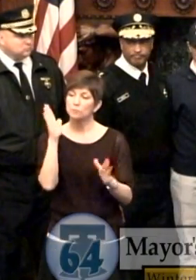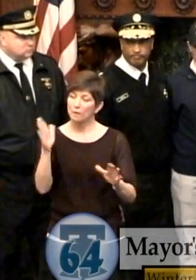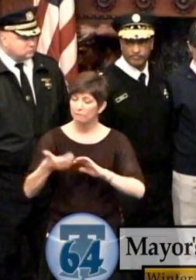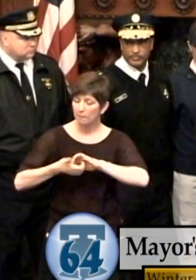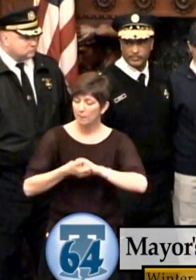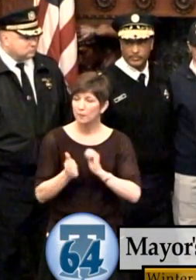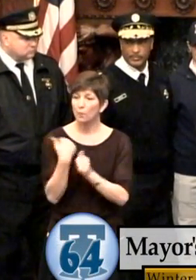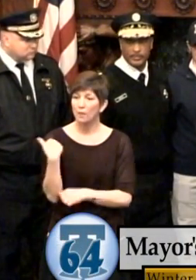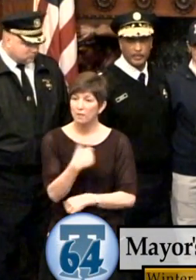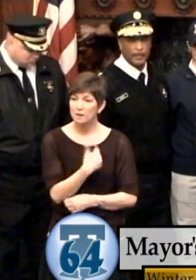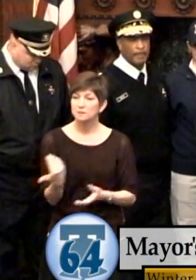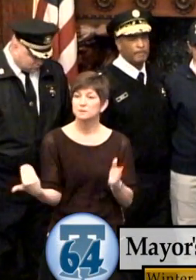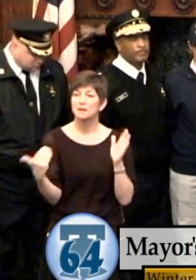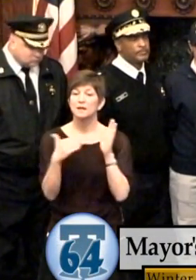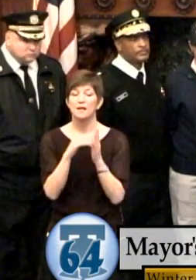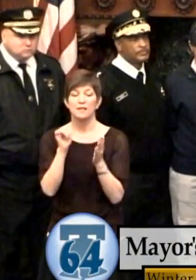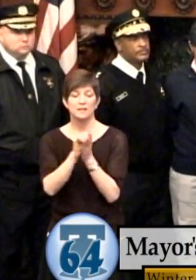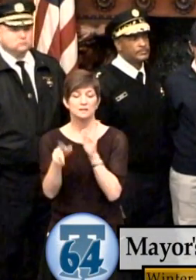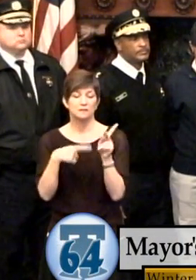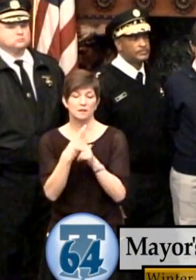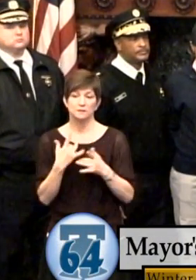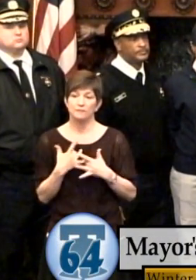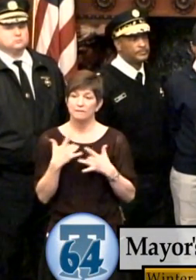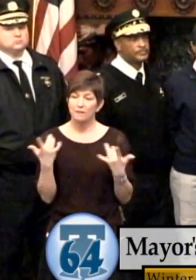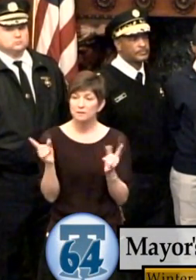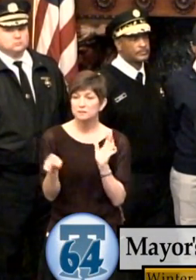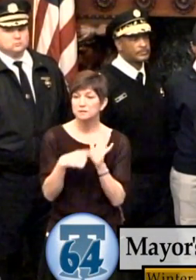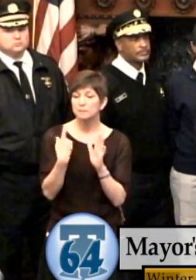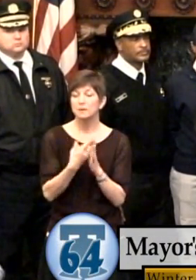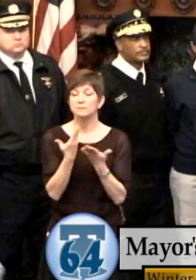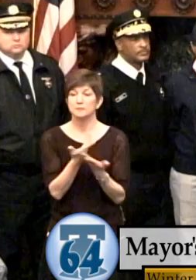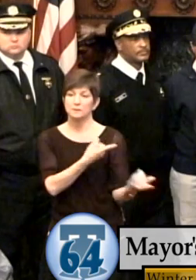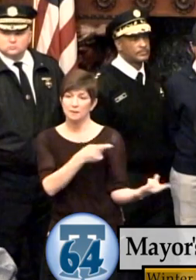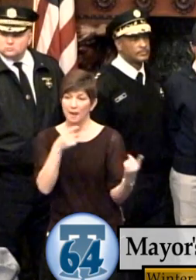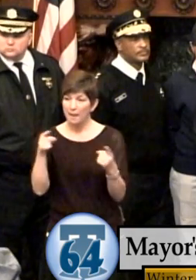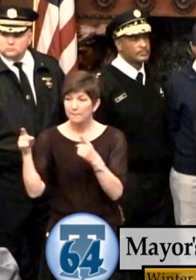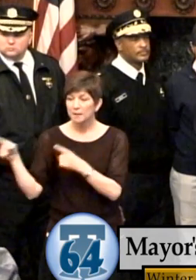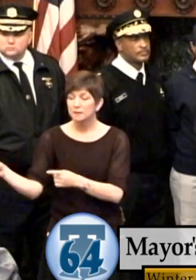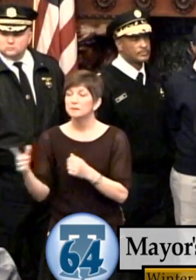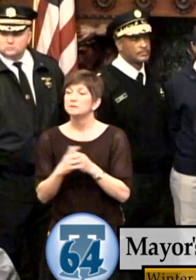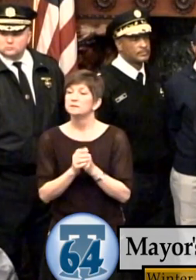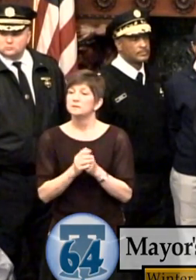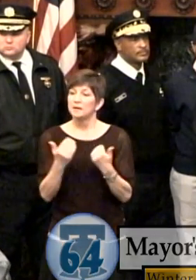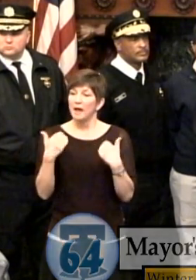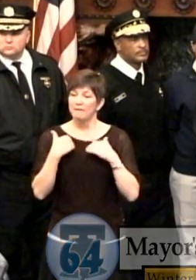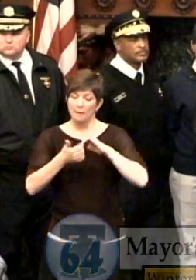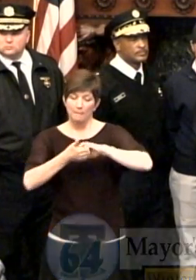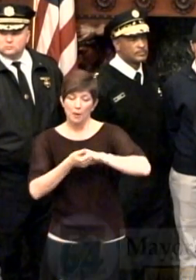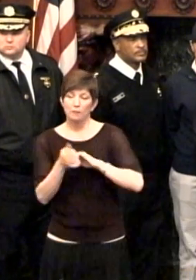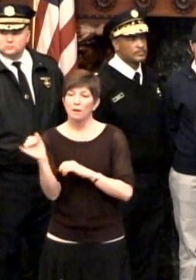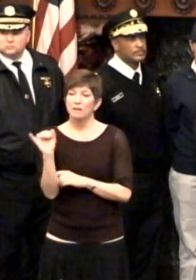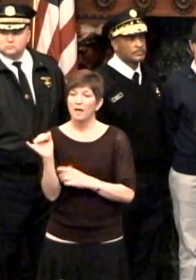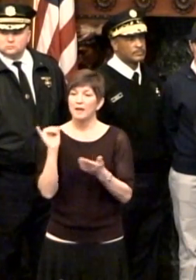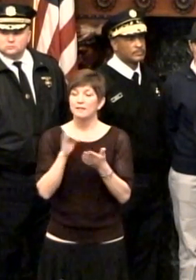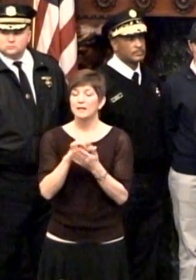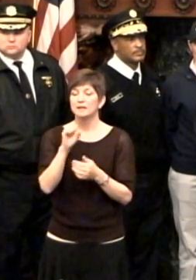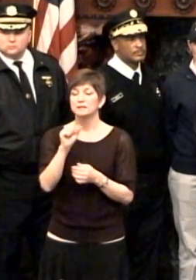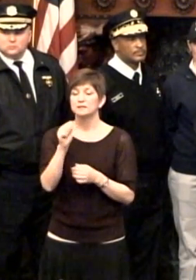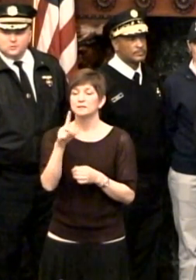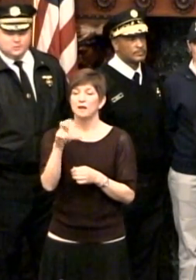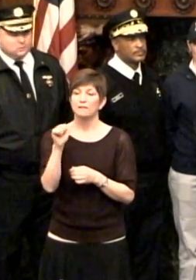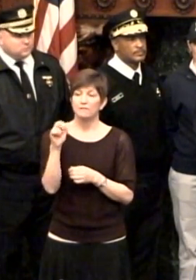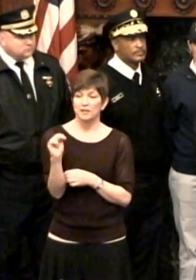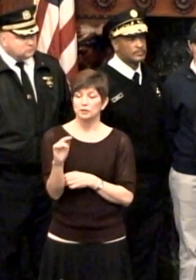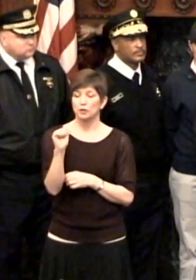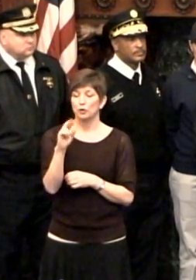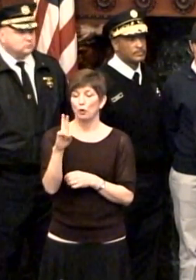us. Again, these kinds of events, sometimes things happen, and having a partner like the Salvation Army